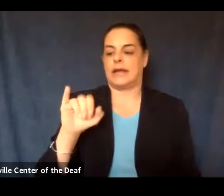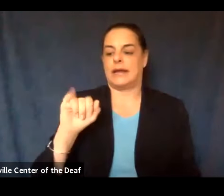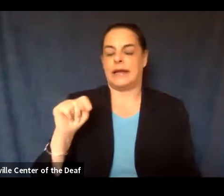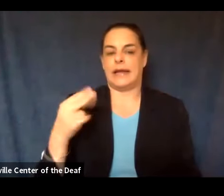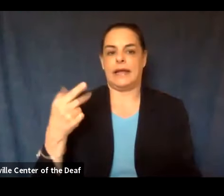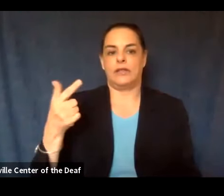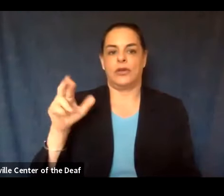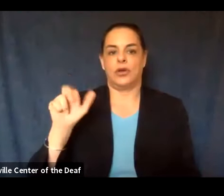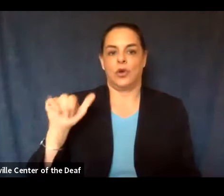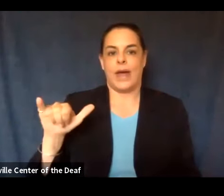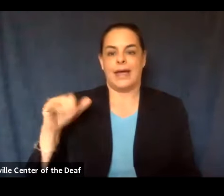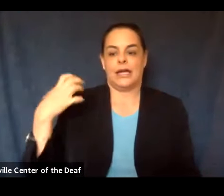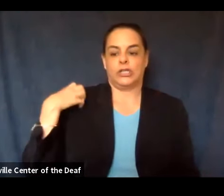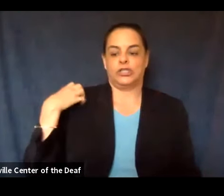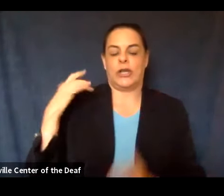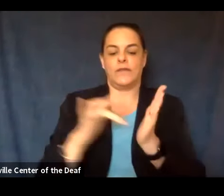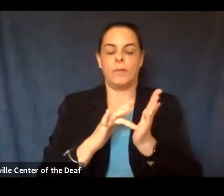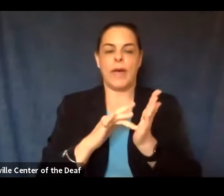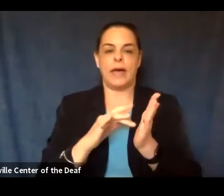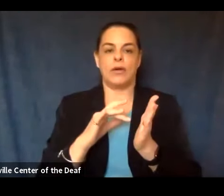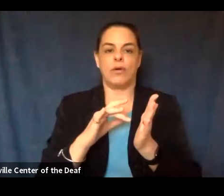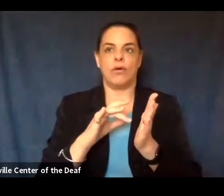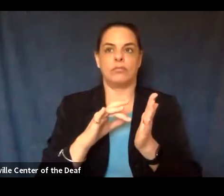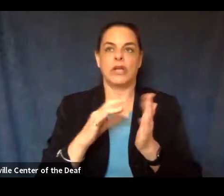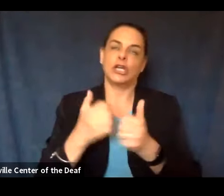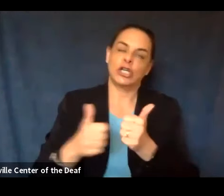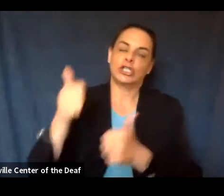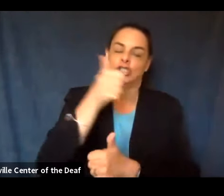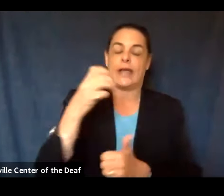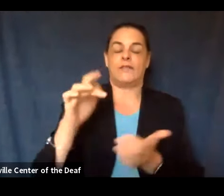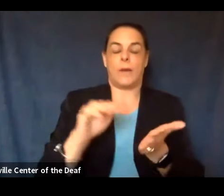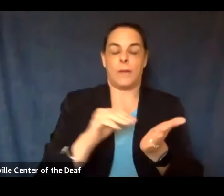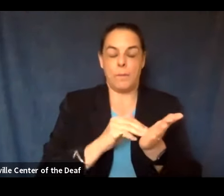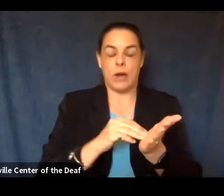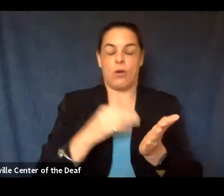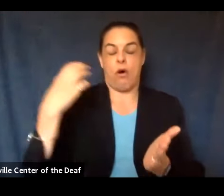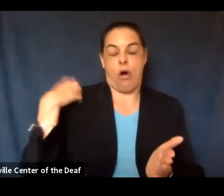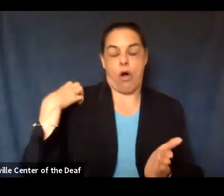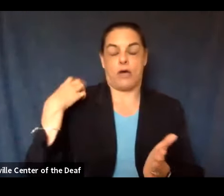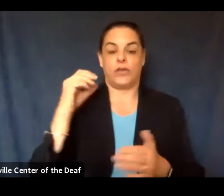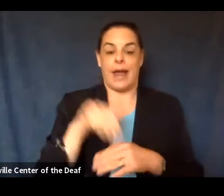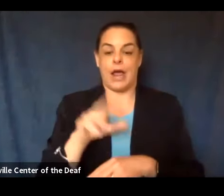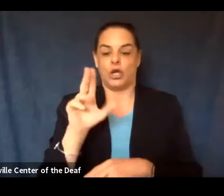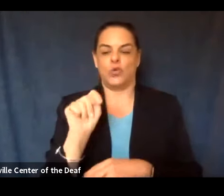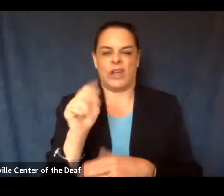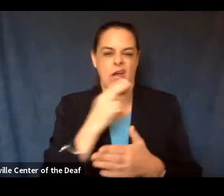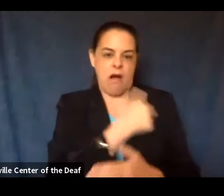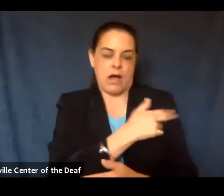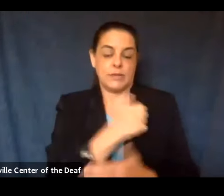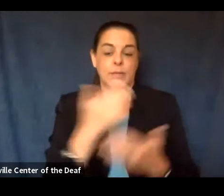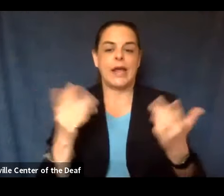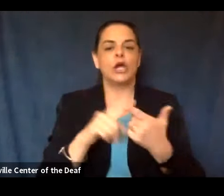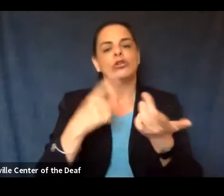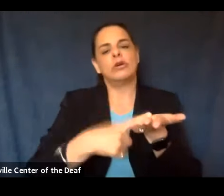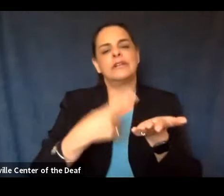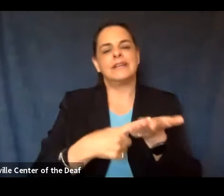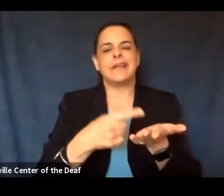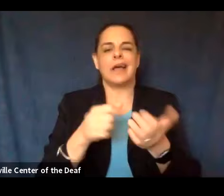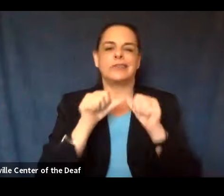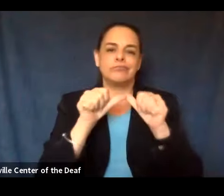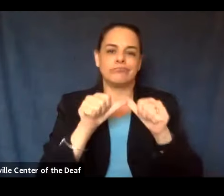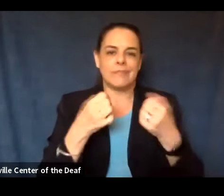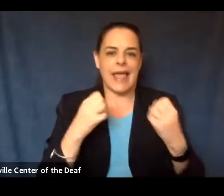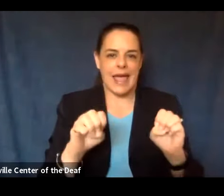Officer at the University of Tennessee Medical Center, here to talk a bit about ongoing efforts in our hospitals. I'll now turn it